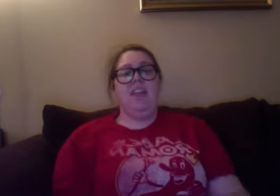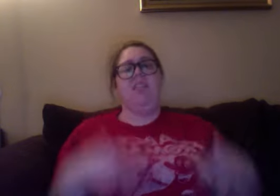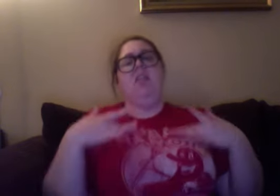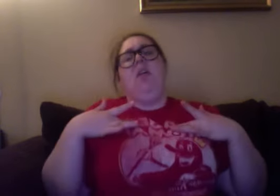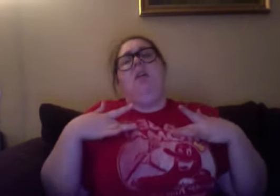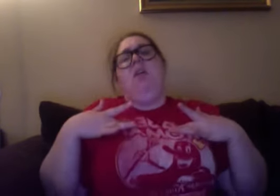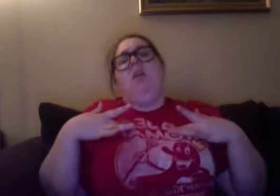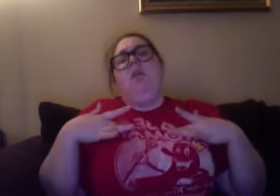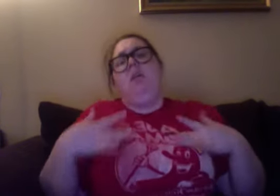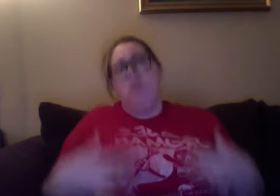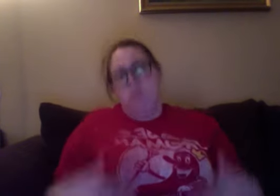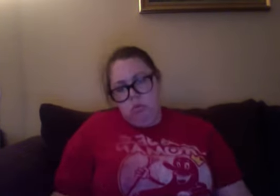depressed,